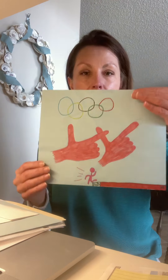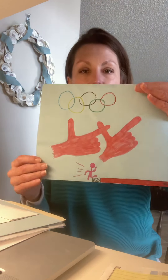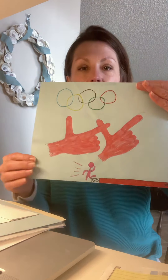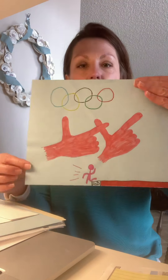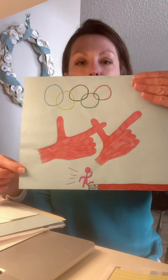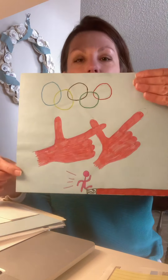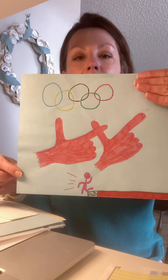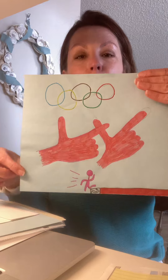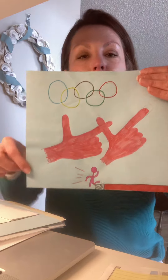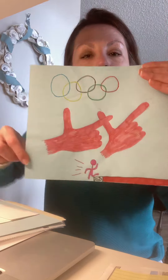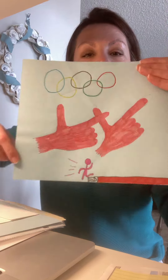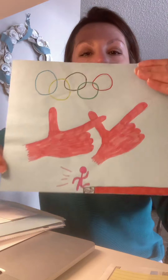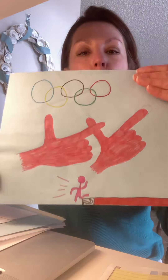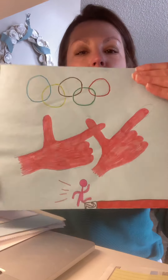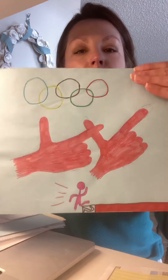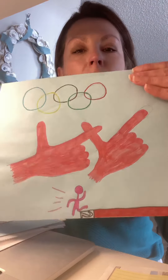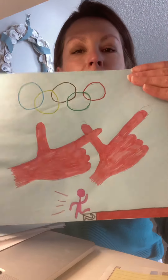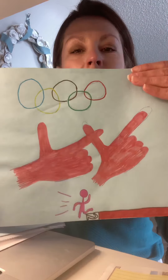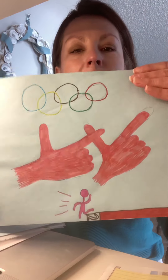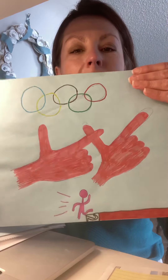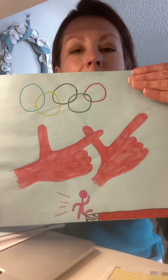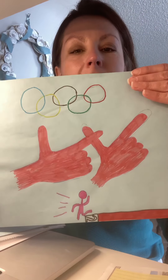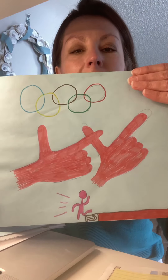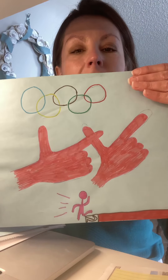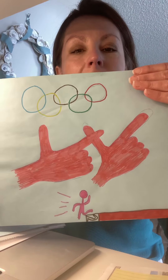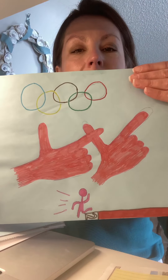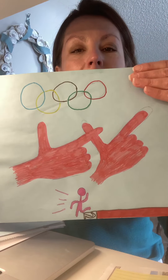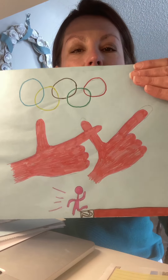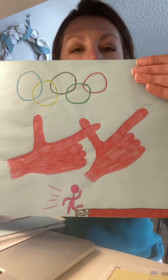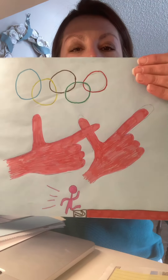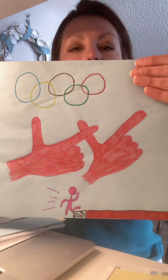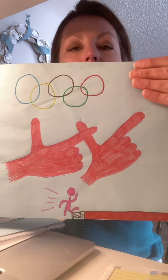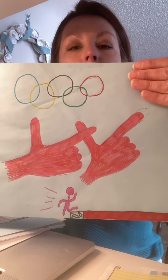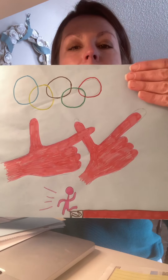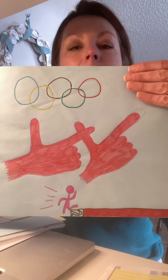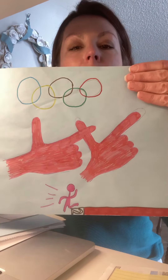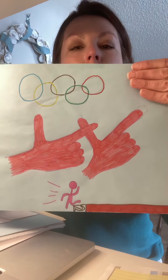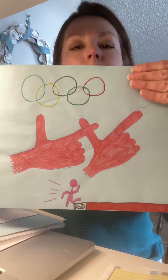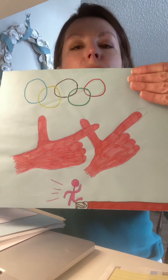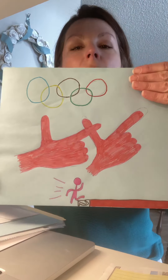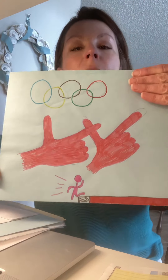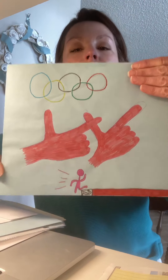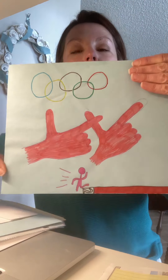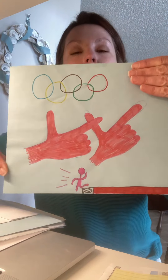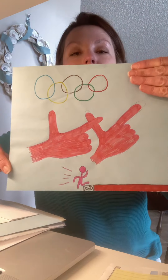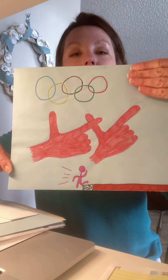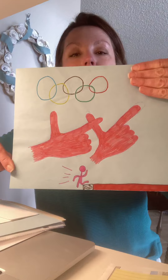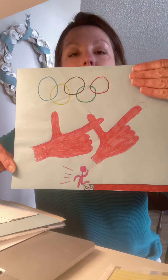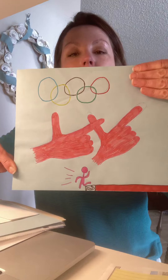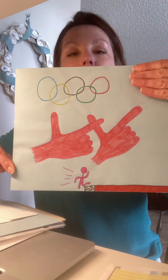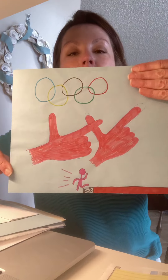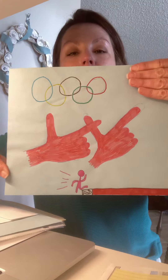This person in particular was a runner. She liked to run, so she chose to make her